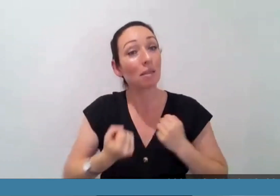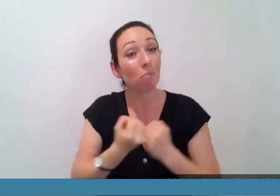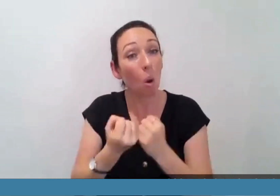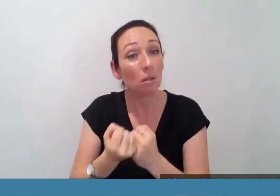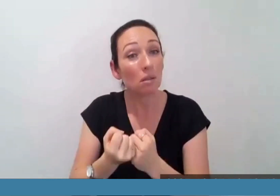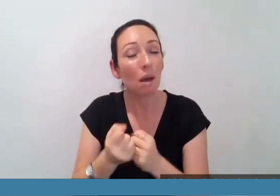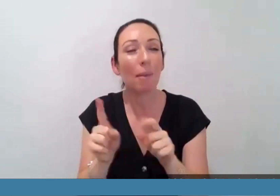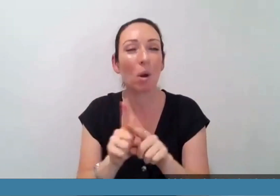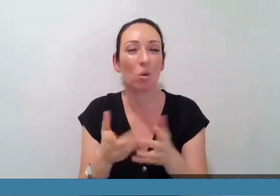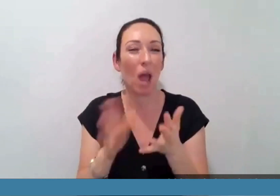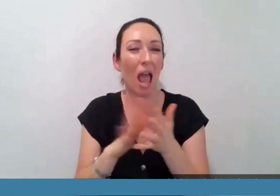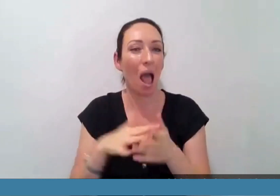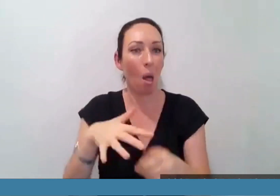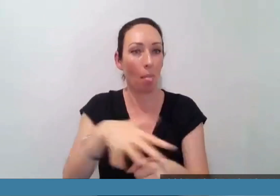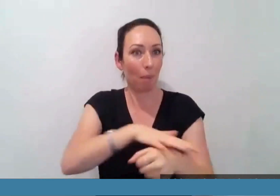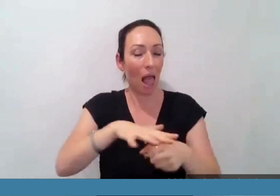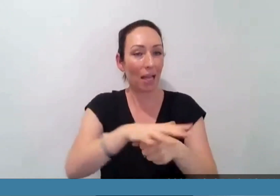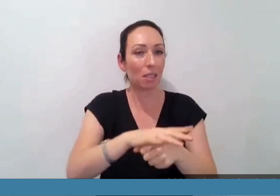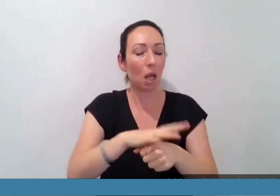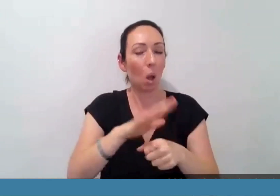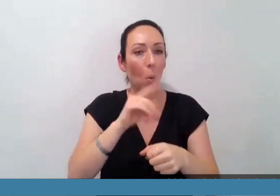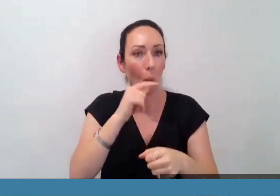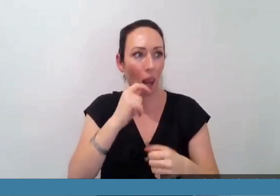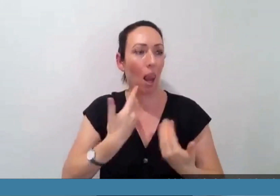or disadvantage shapes their outcomes.